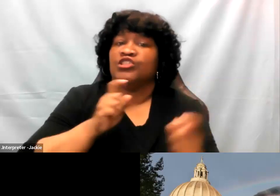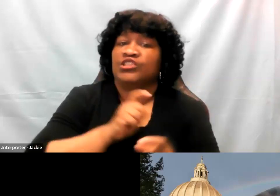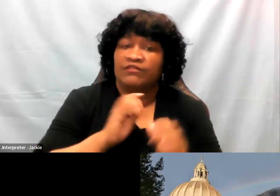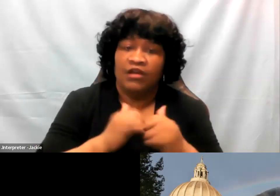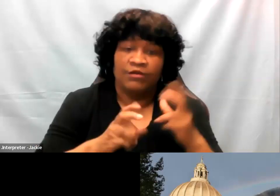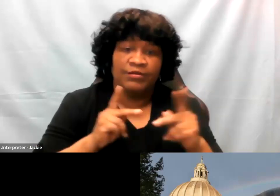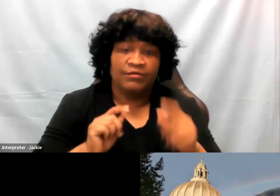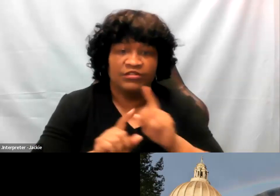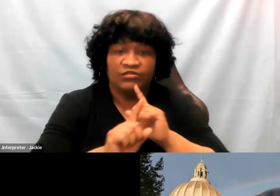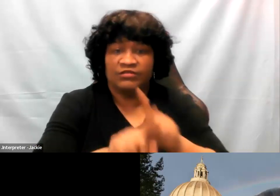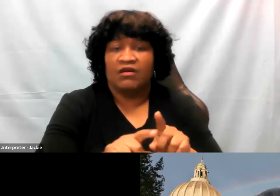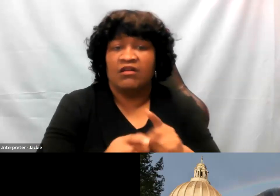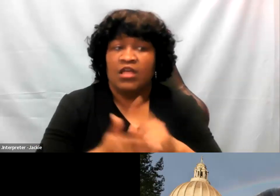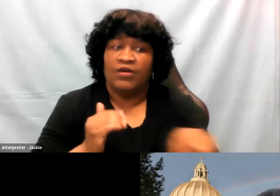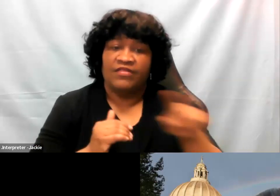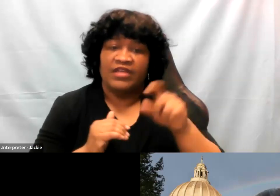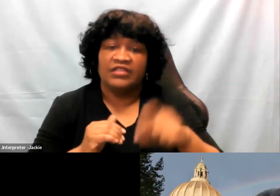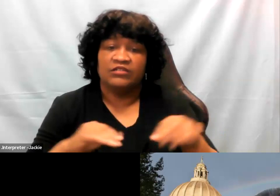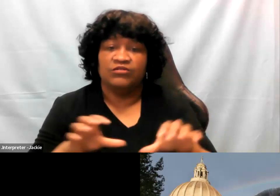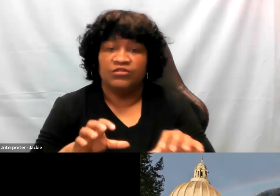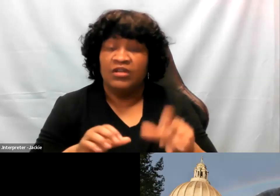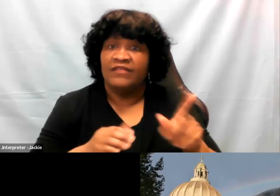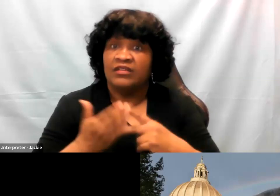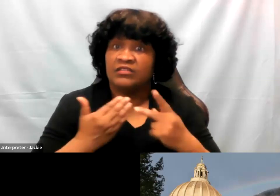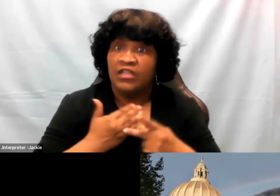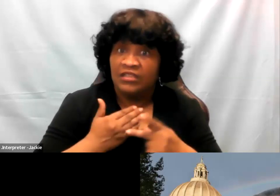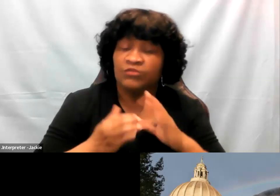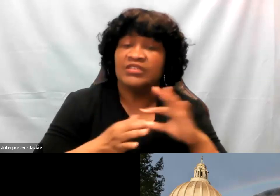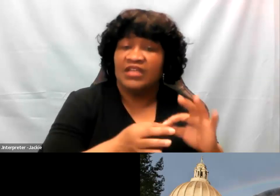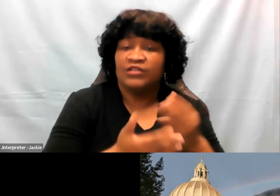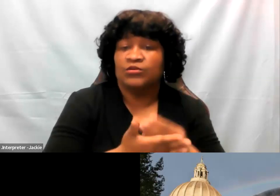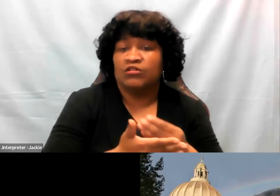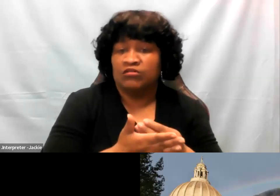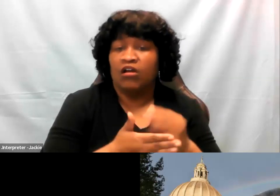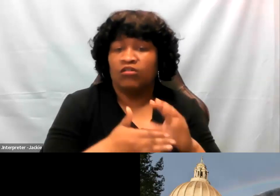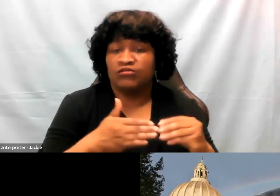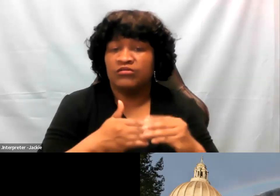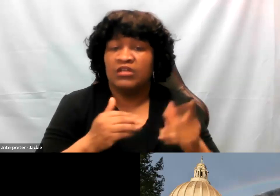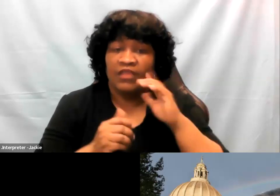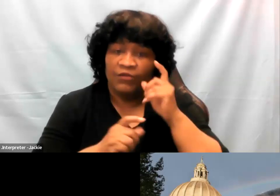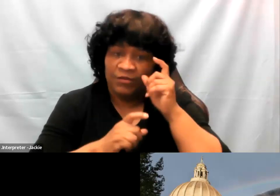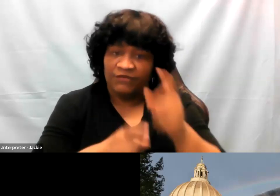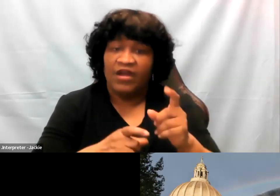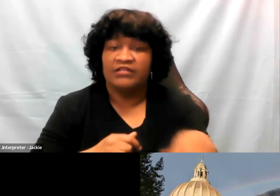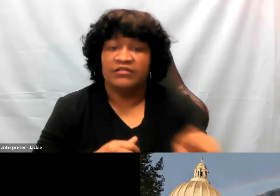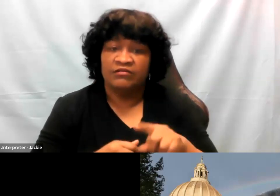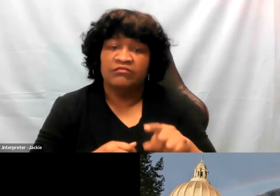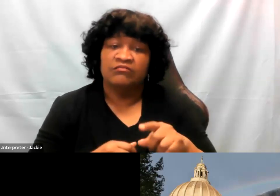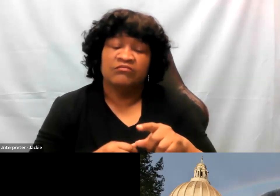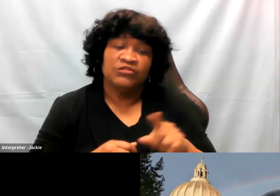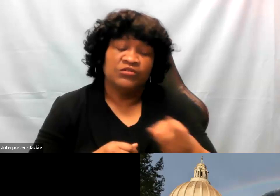to respond and what they need to do. And that incentive is really tied to the dollar amount that will be provided to